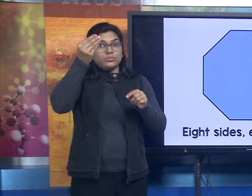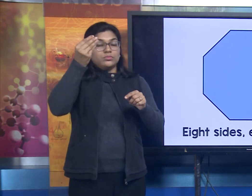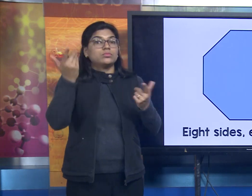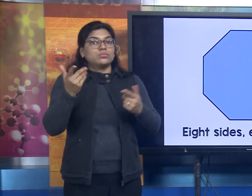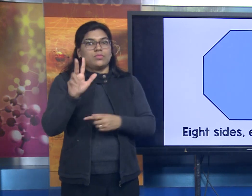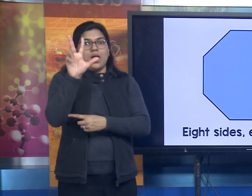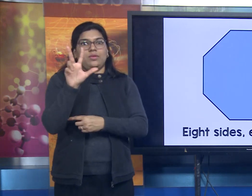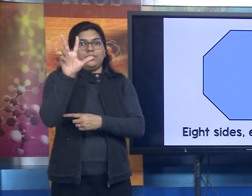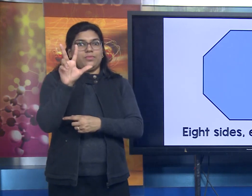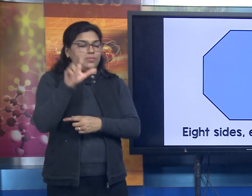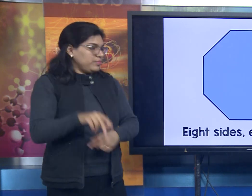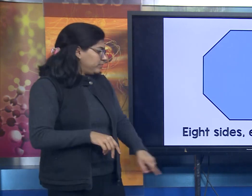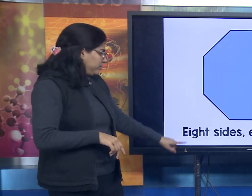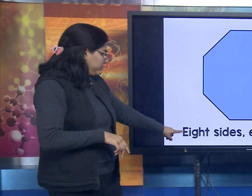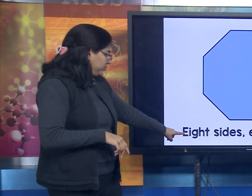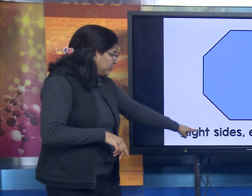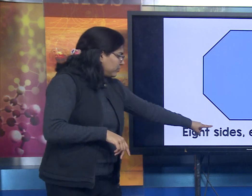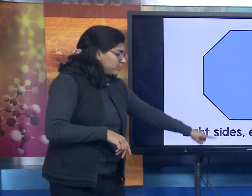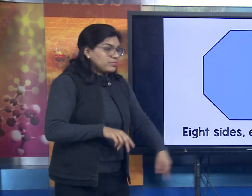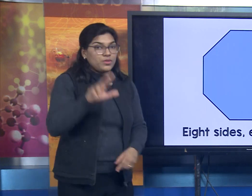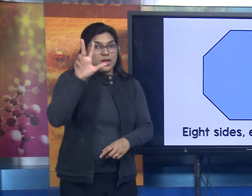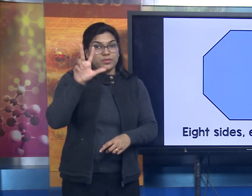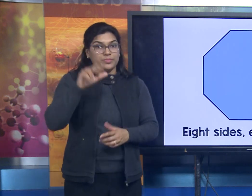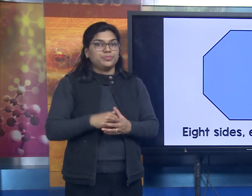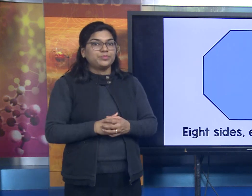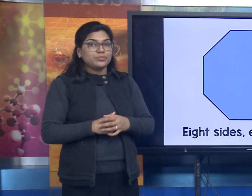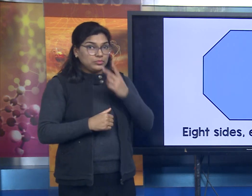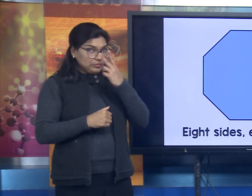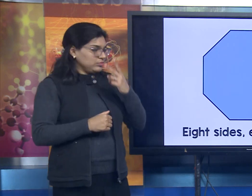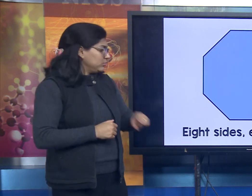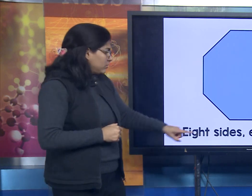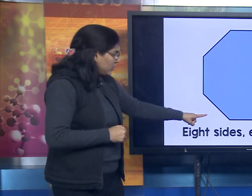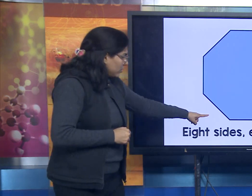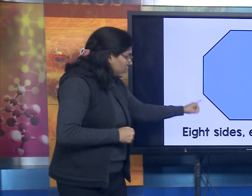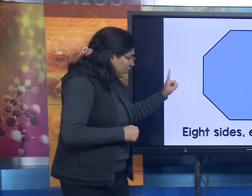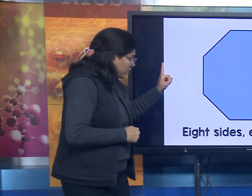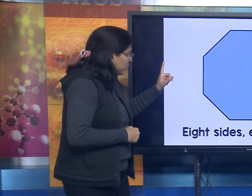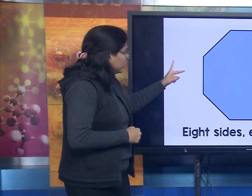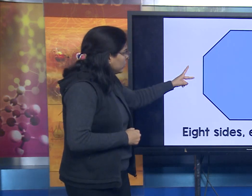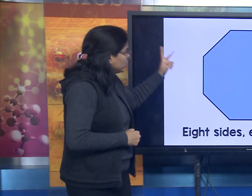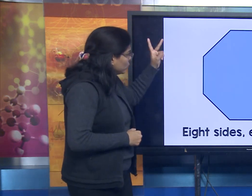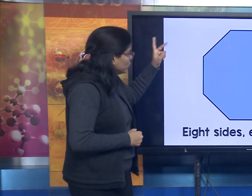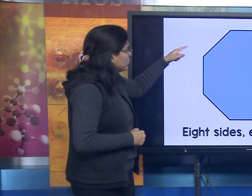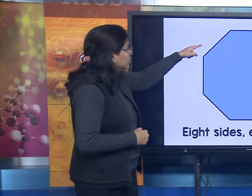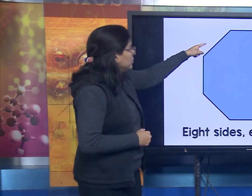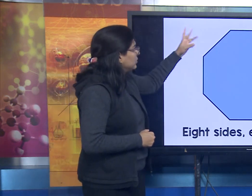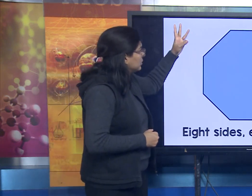Now there is one more line. It has 8 sides. See, first, second,